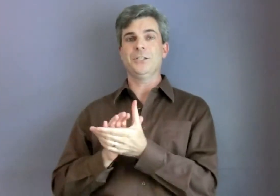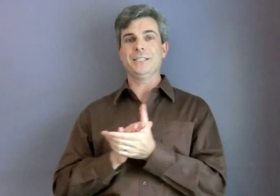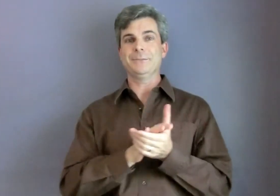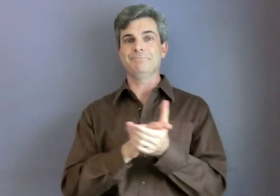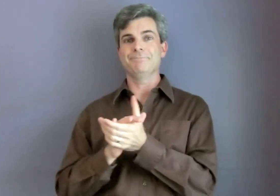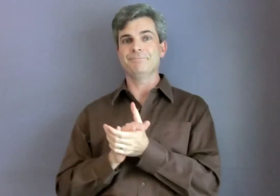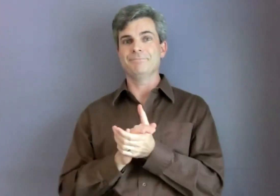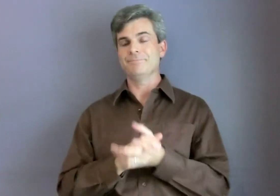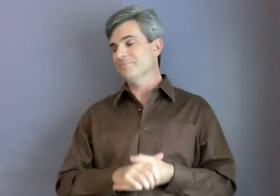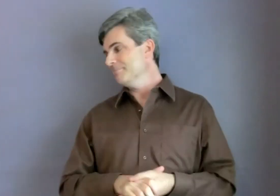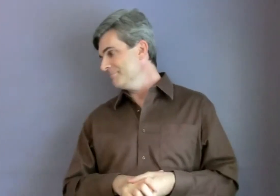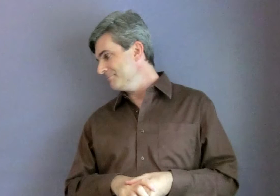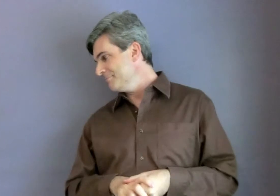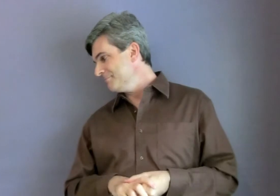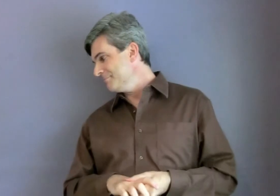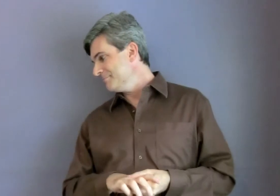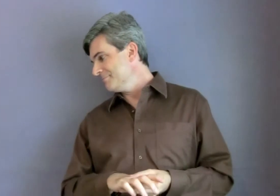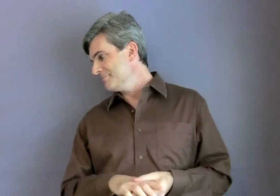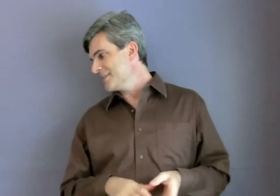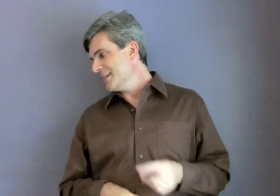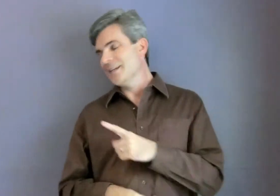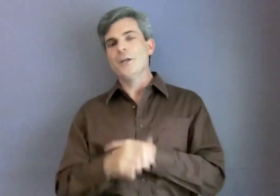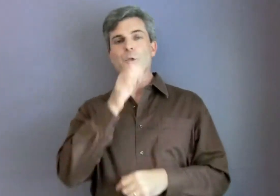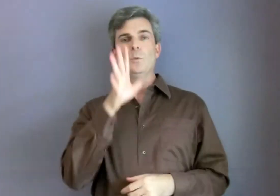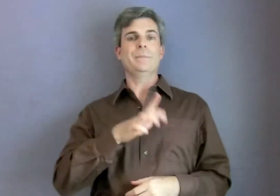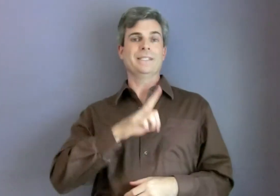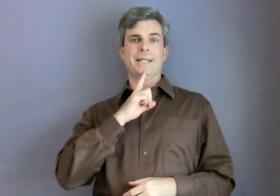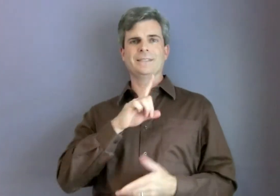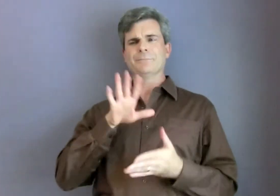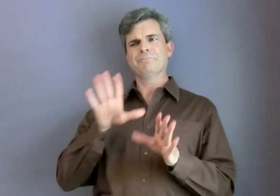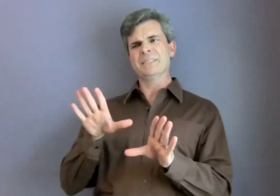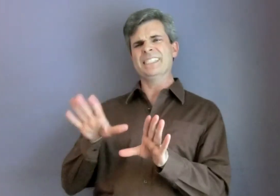Just stay for a second. Just stay here for a second.